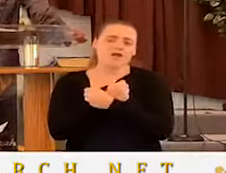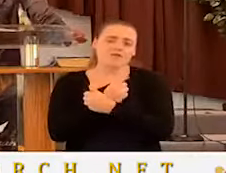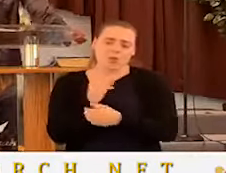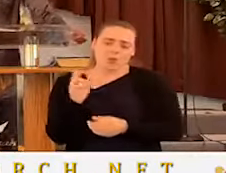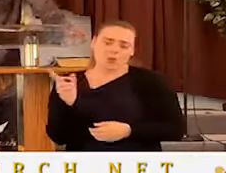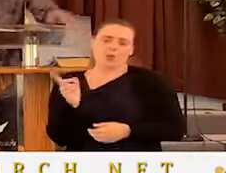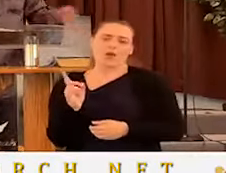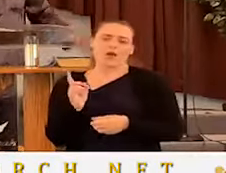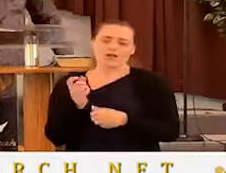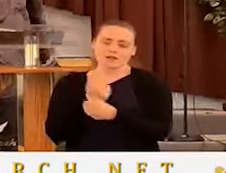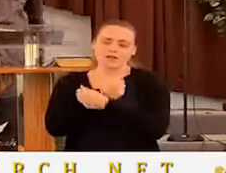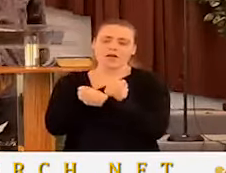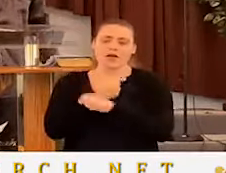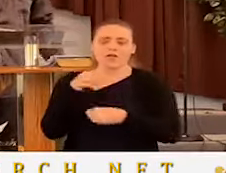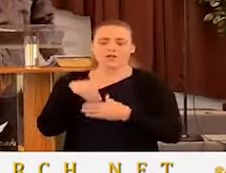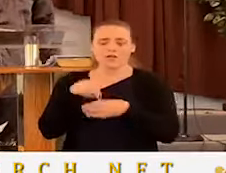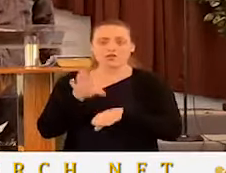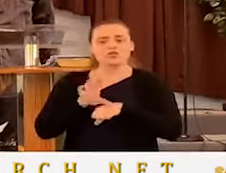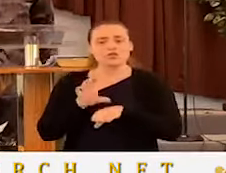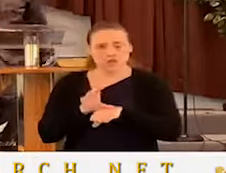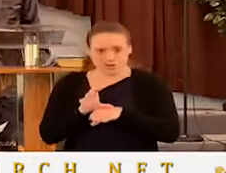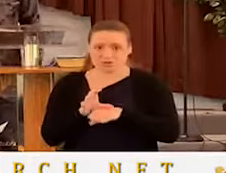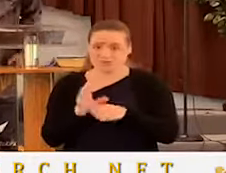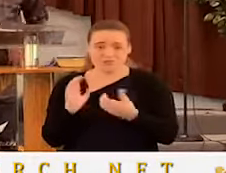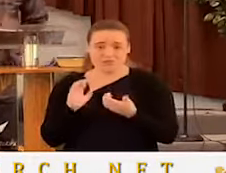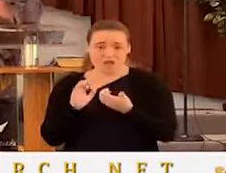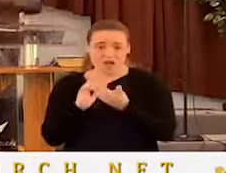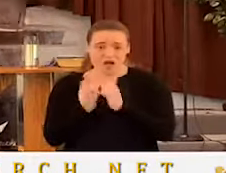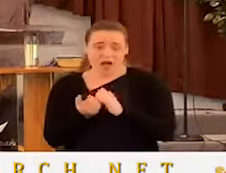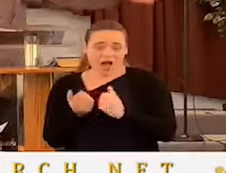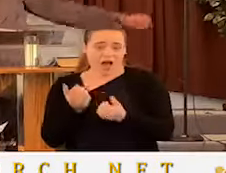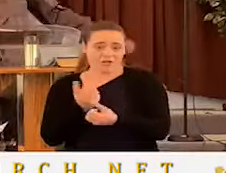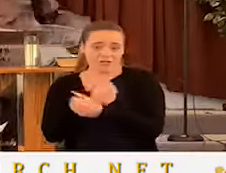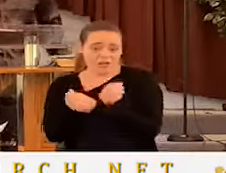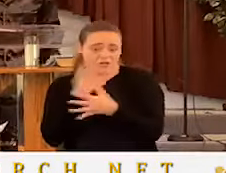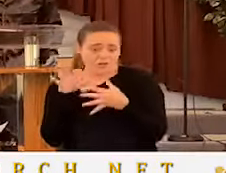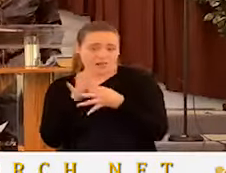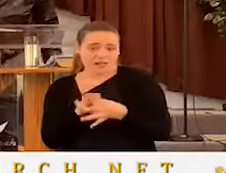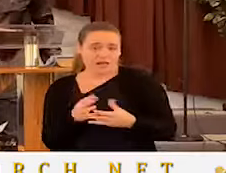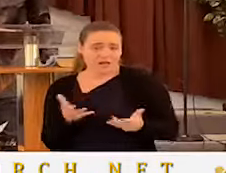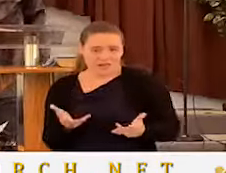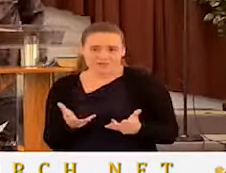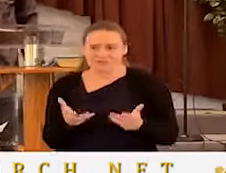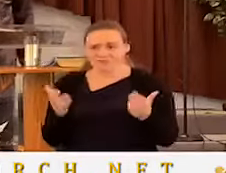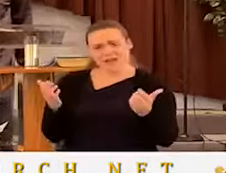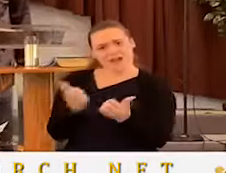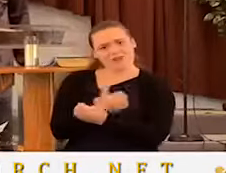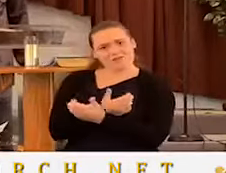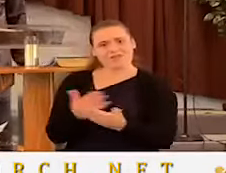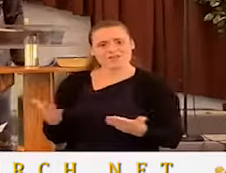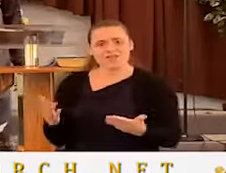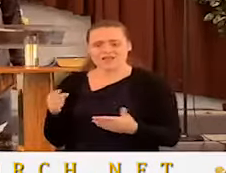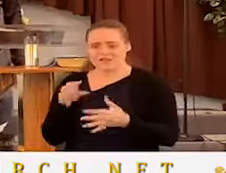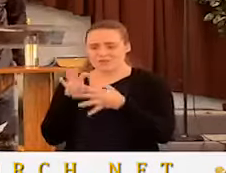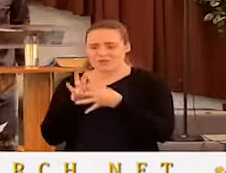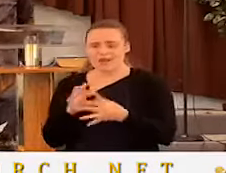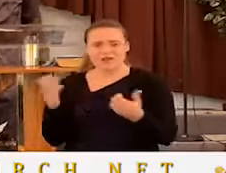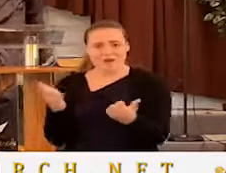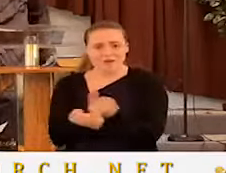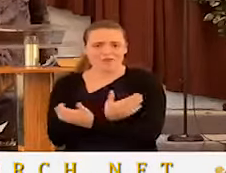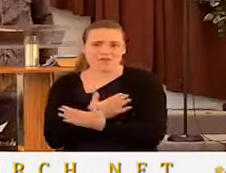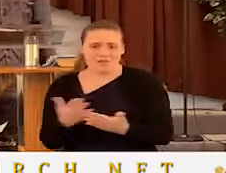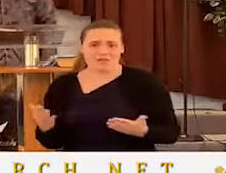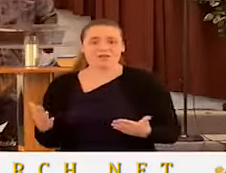the love? What's love got to do with it? It's not everything. It's not